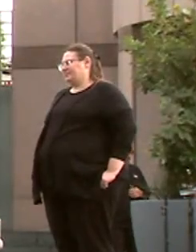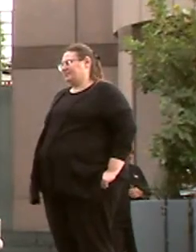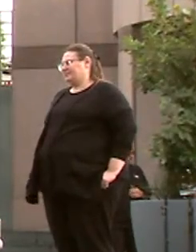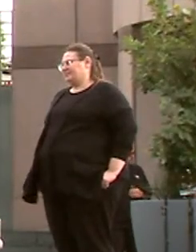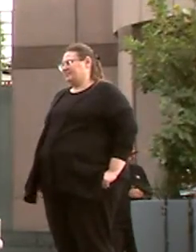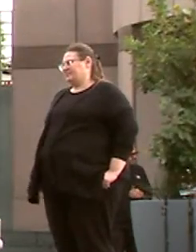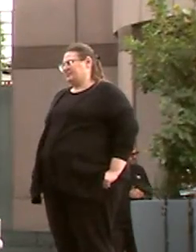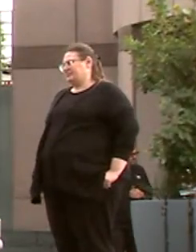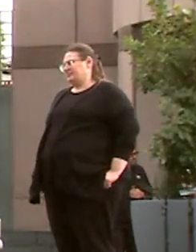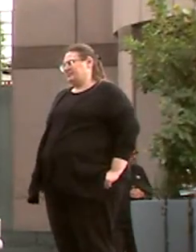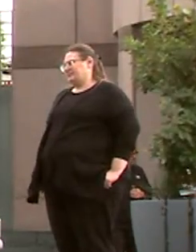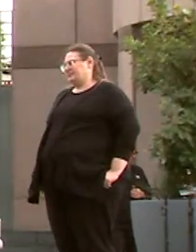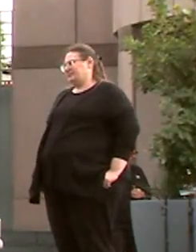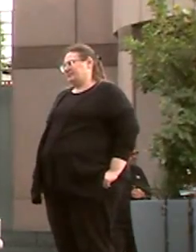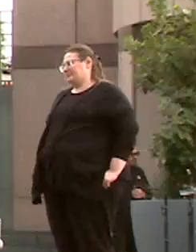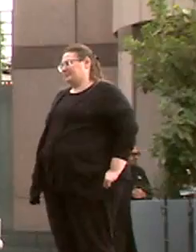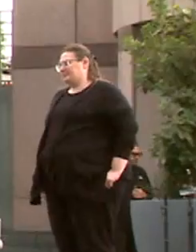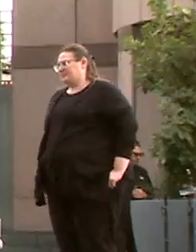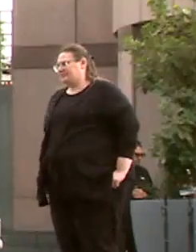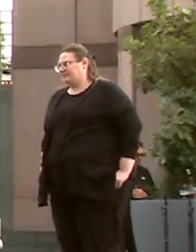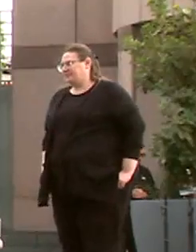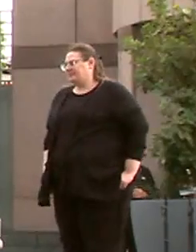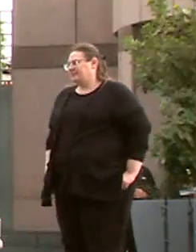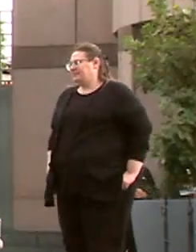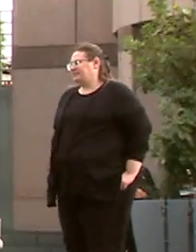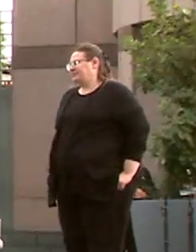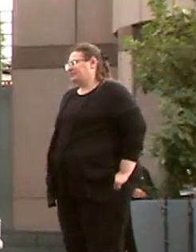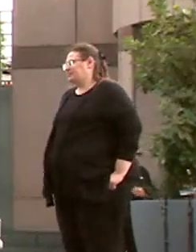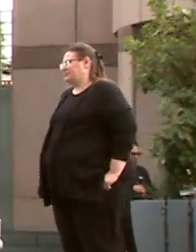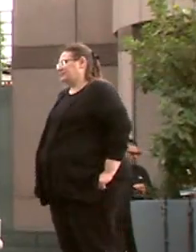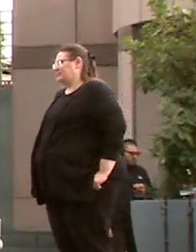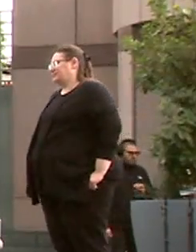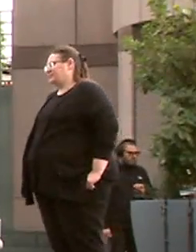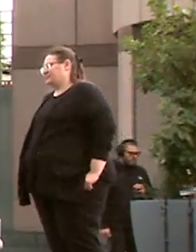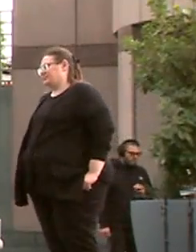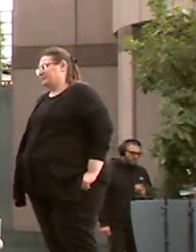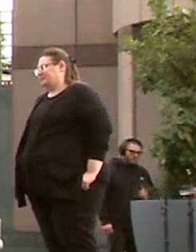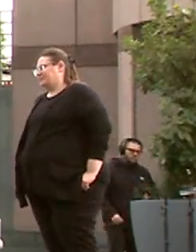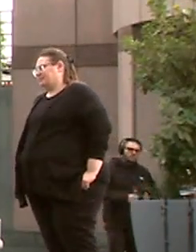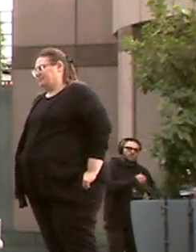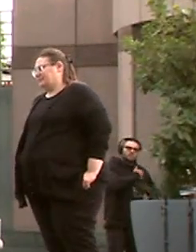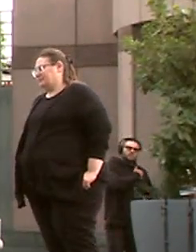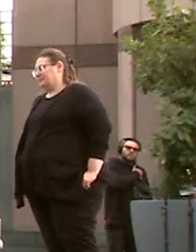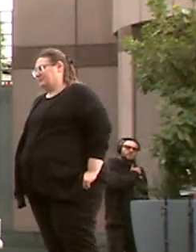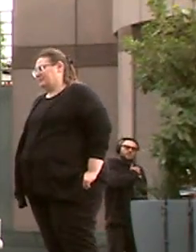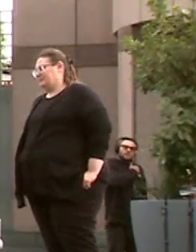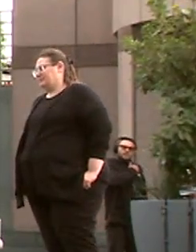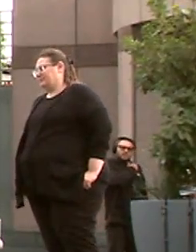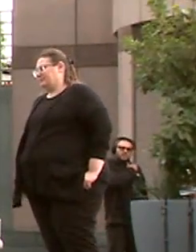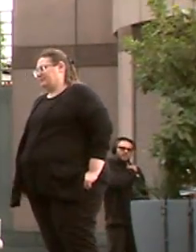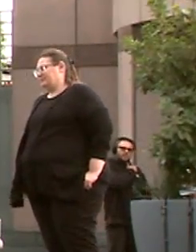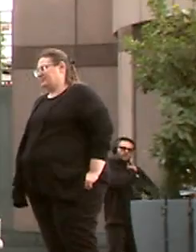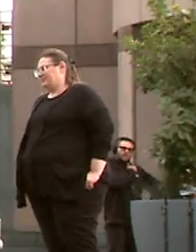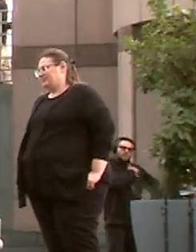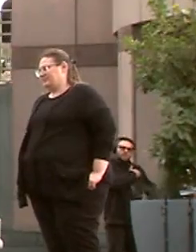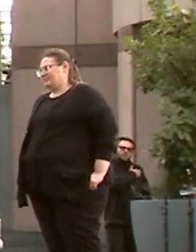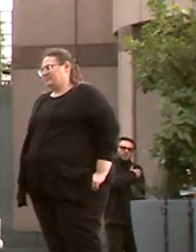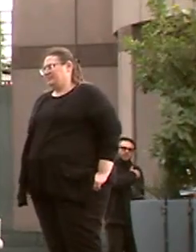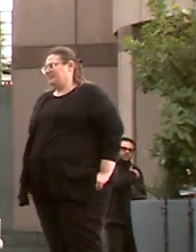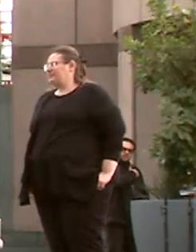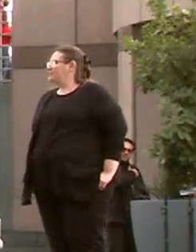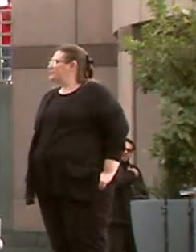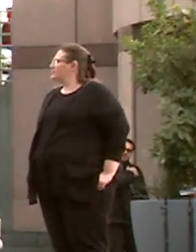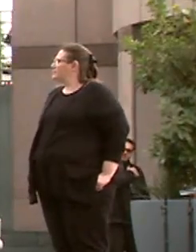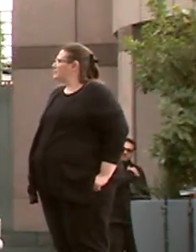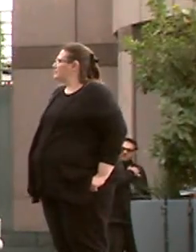lean into their societal flaws. That's the name of it, right? Like, that's how they perceive us. Once I